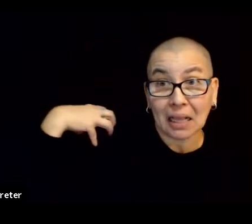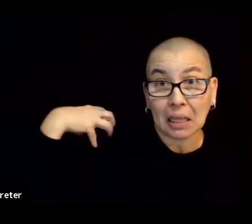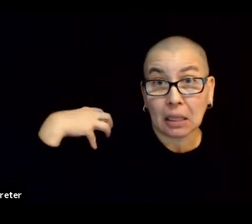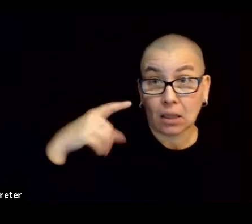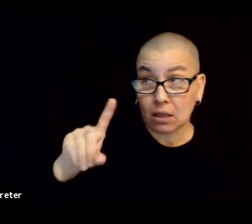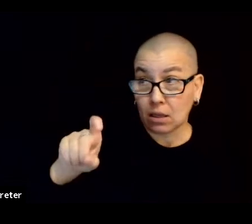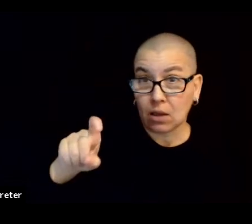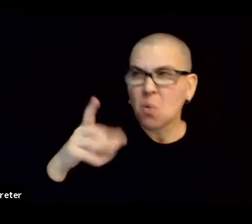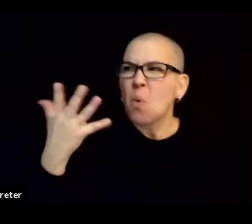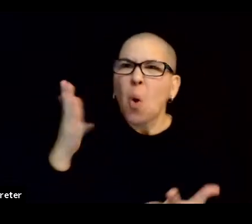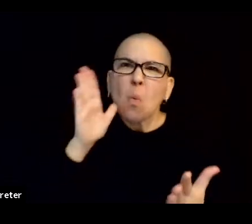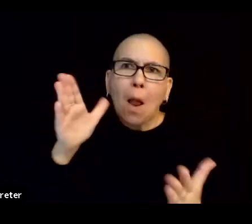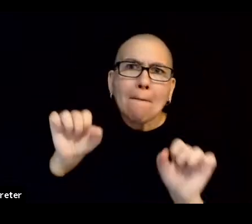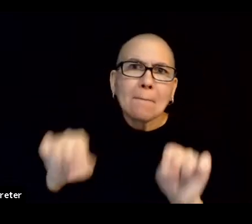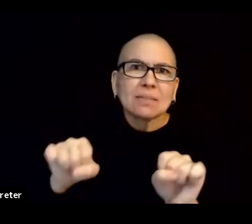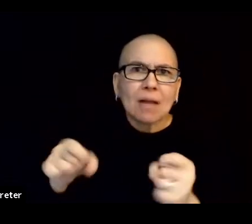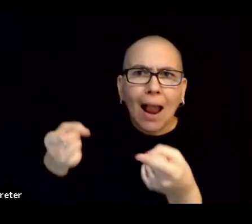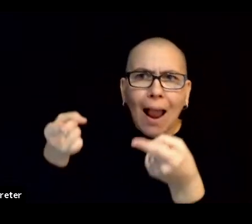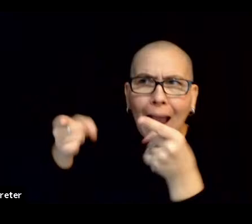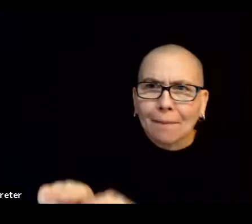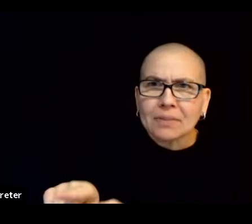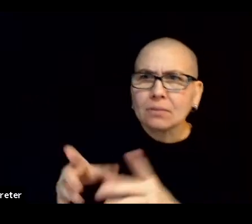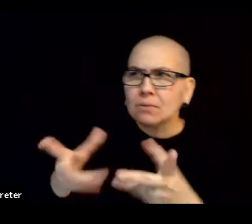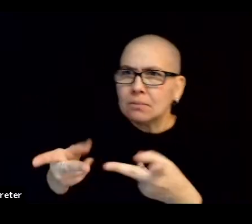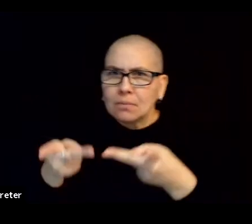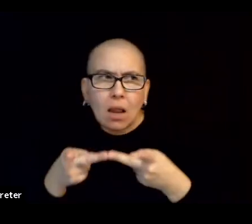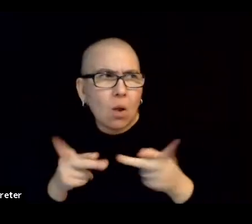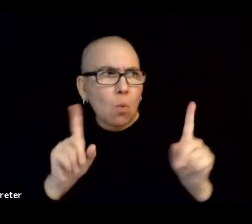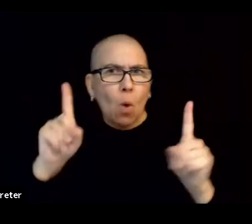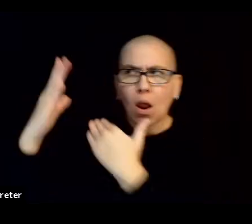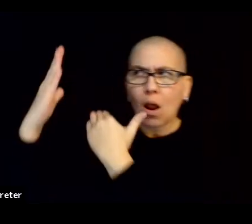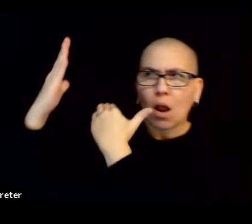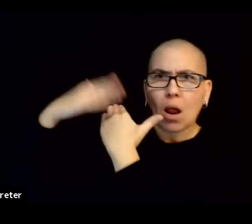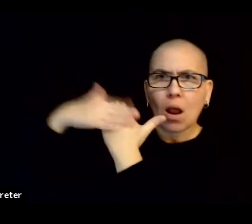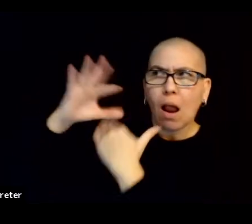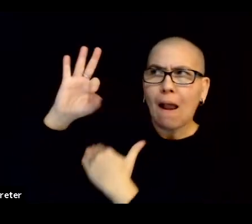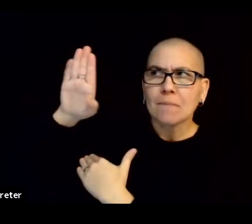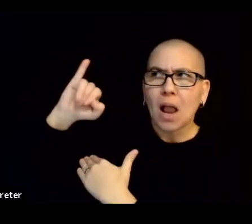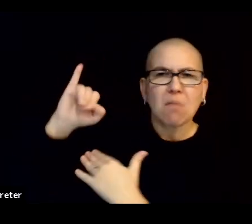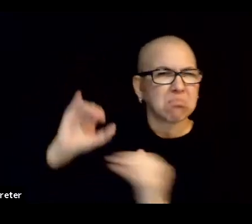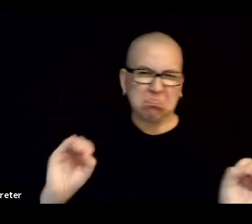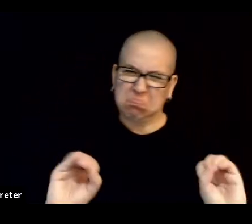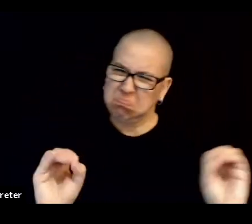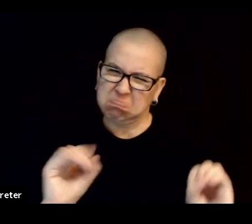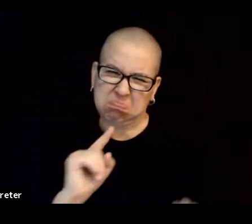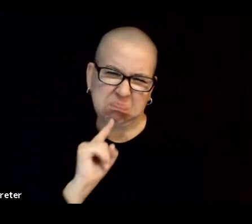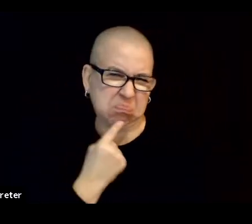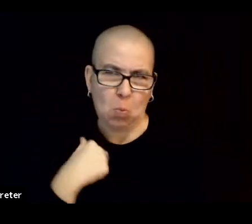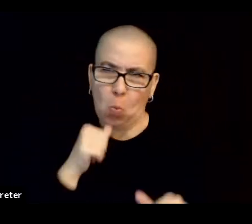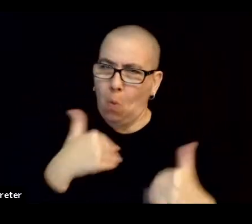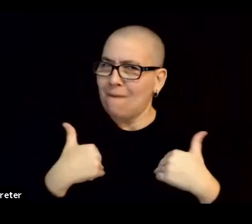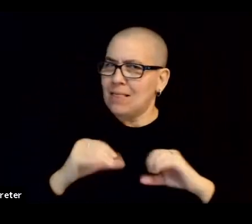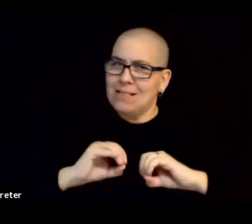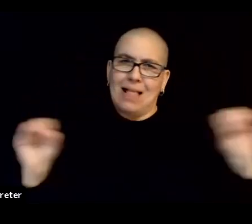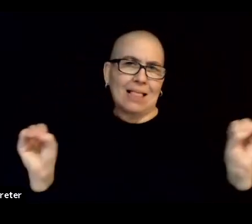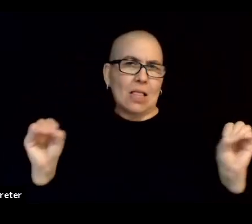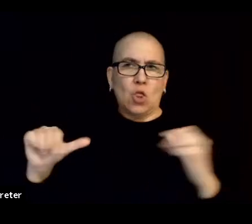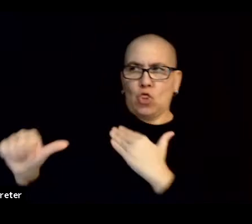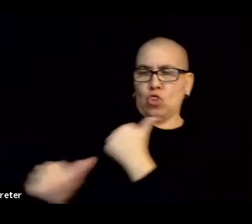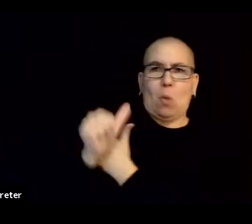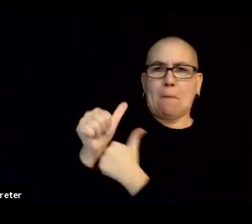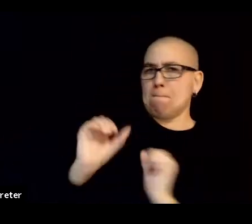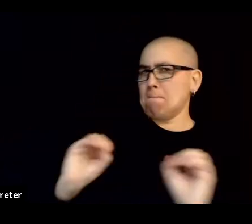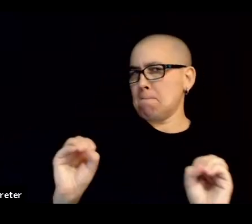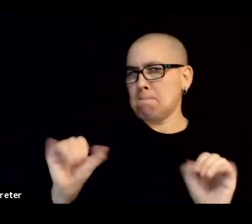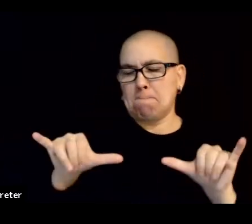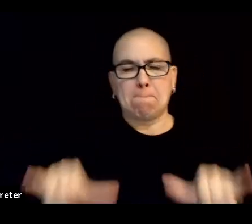to afford a healthy, stable, beautiful Sure Snap smile. Feel better, look amazing, and save up to $4,000.